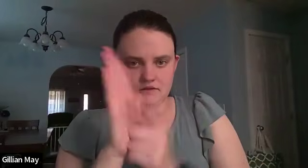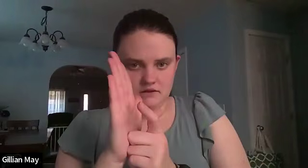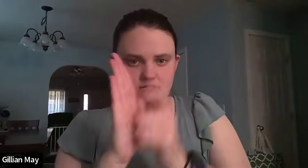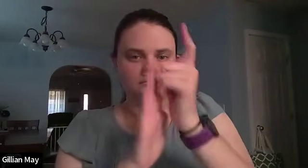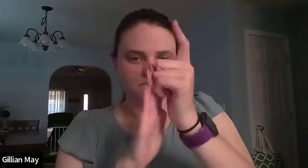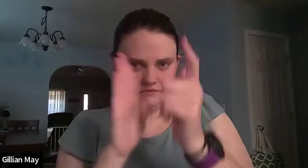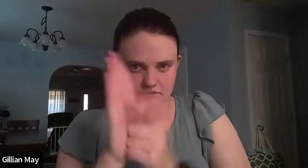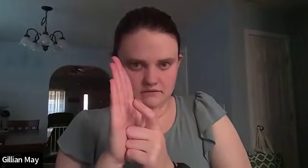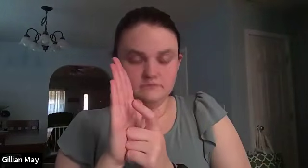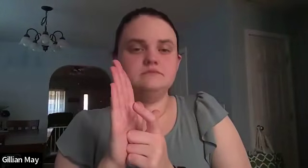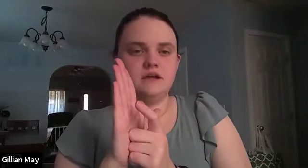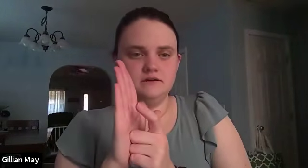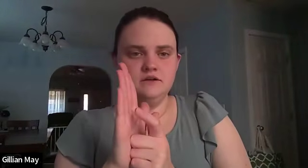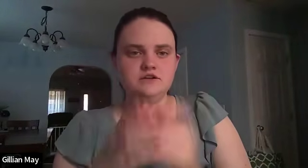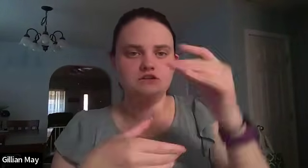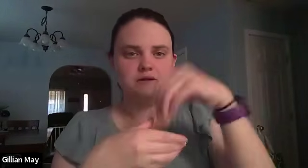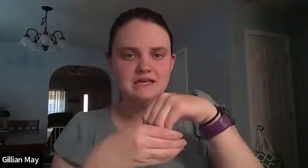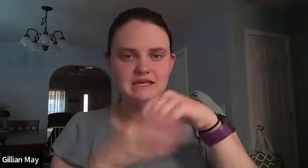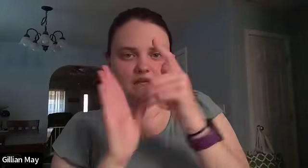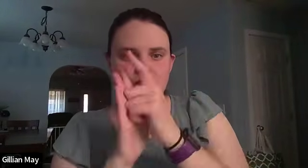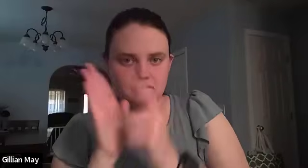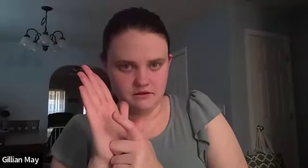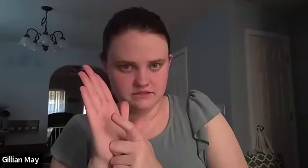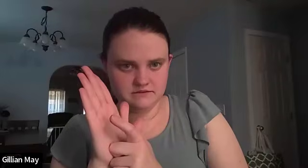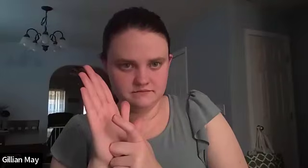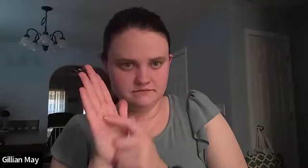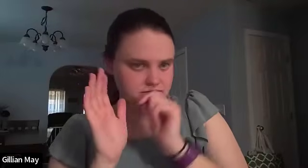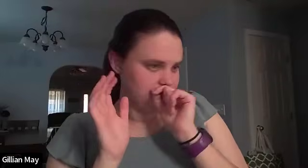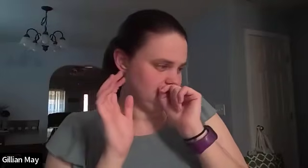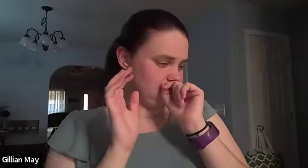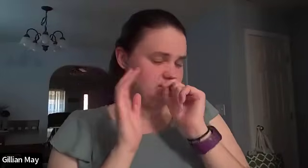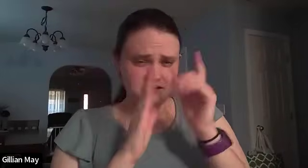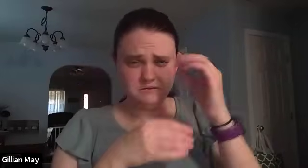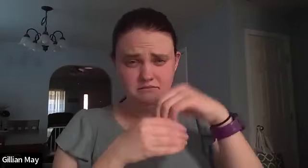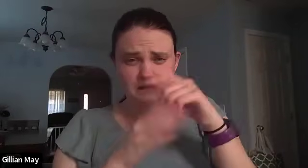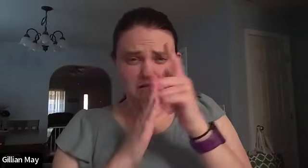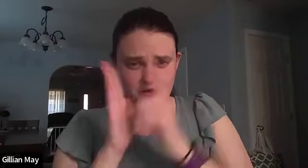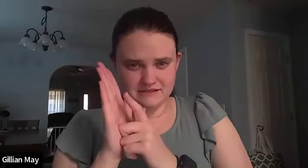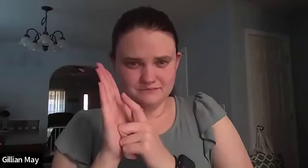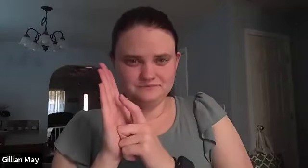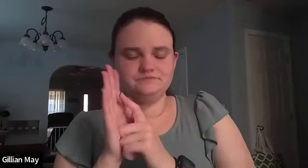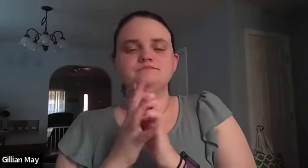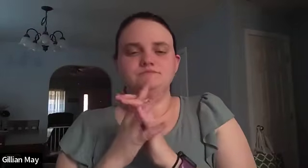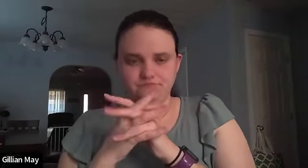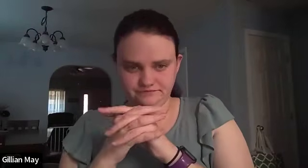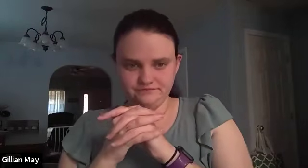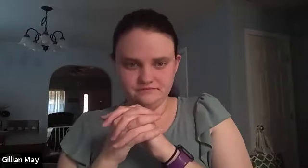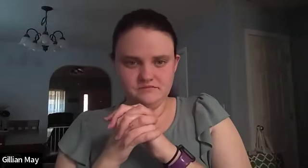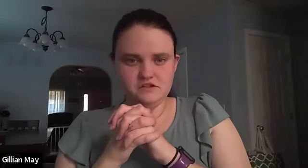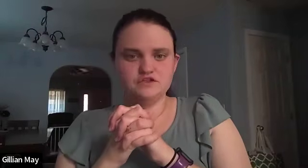law, law. Okay? So in laws. Excuse me, in laws. So